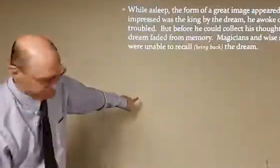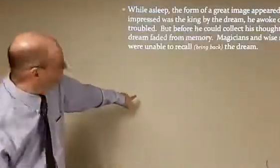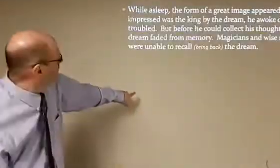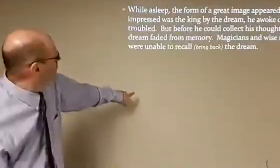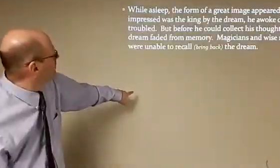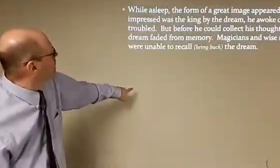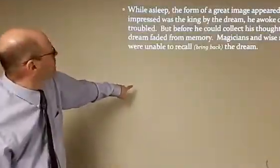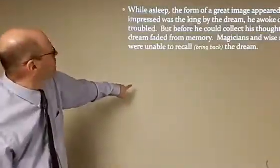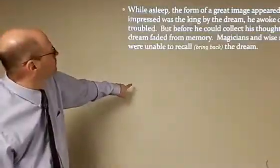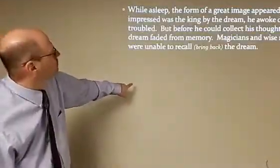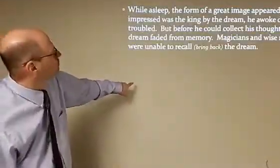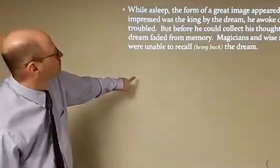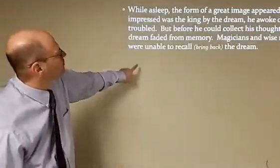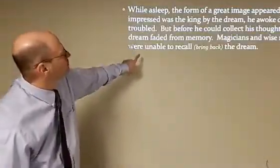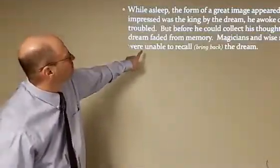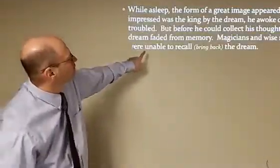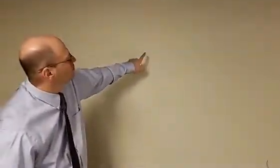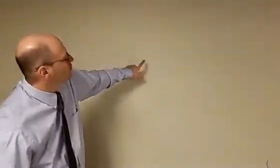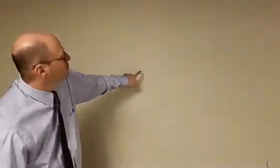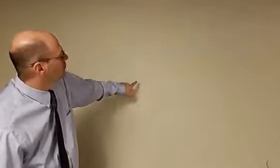Yeah, there's his name. I missed it.